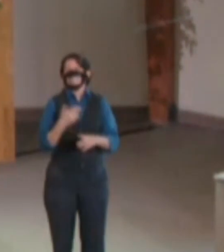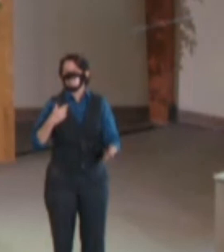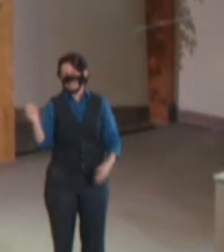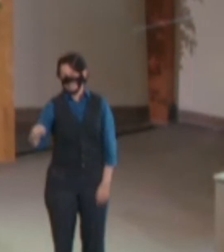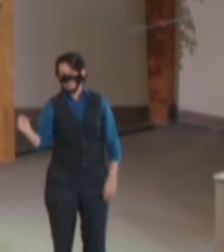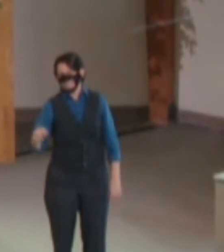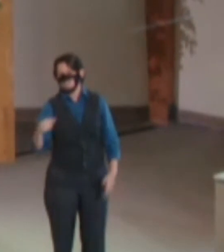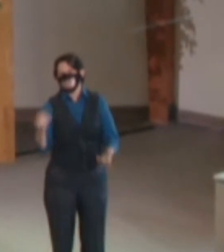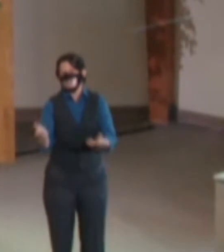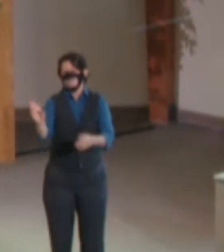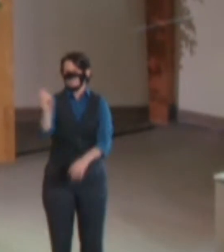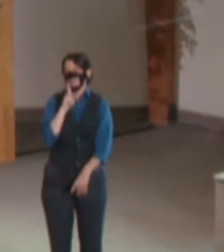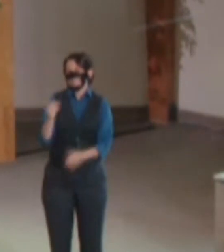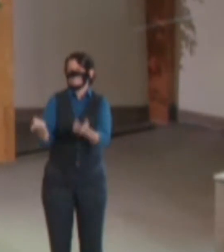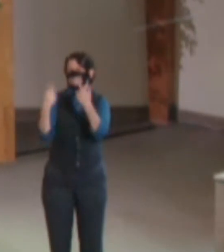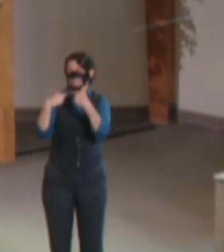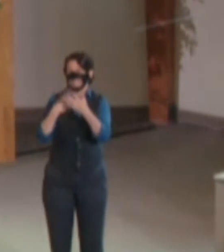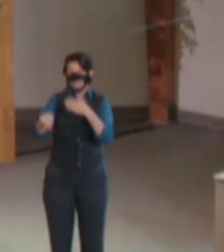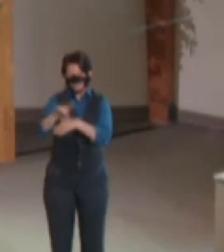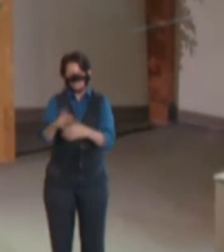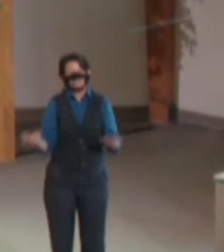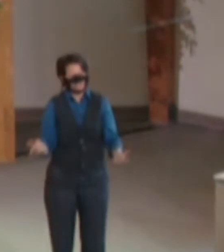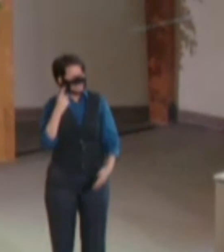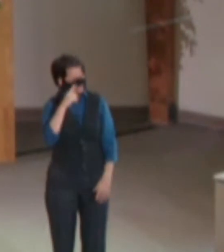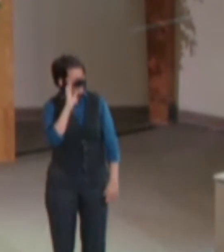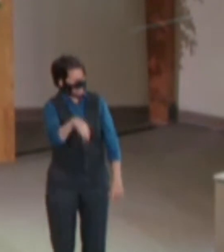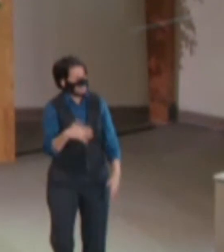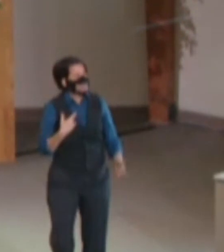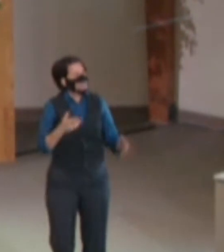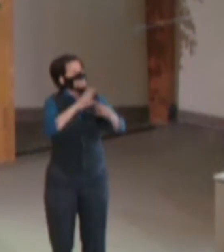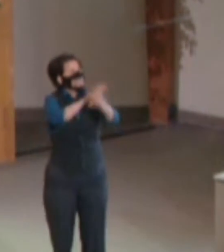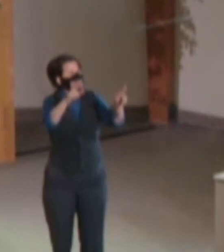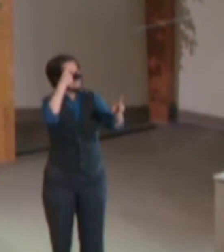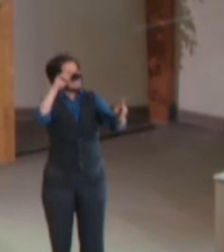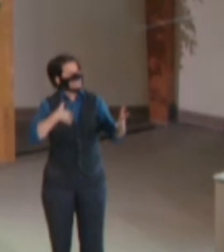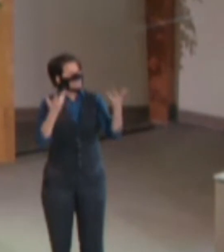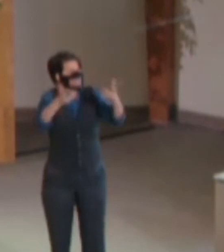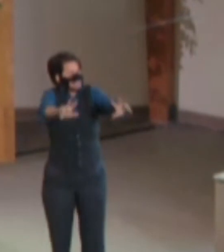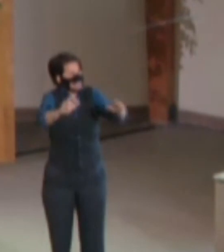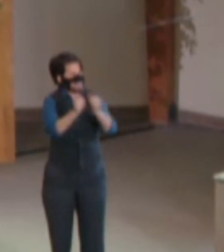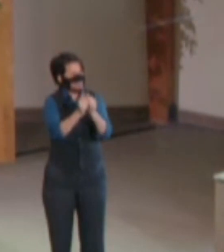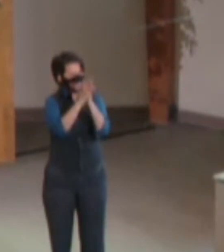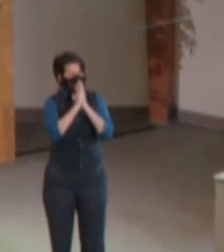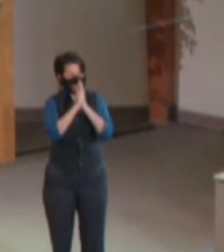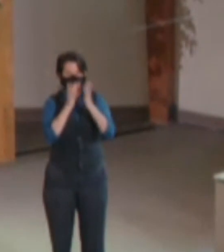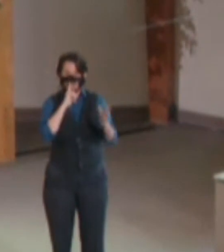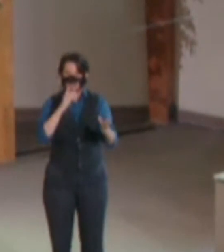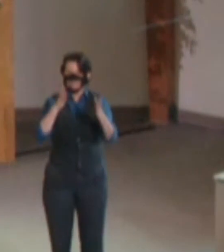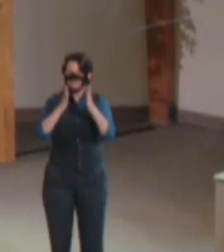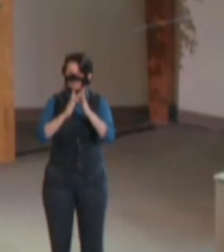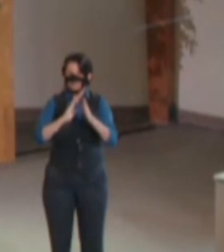next week. That's what we're going to be talking about. All right, are you ready to end the service with a prayer of protection? All right, let's do